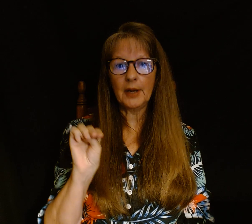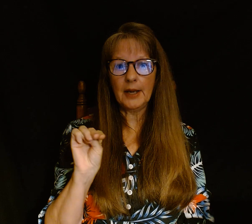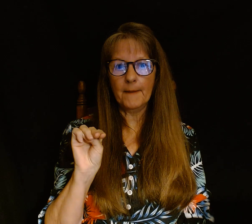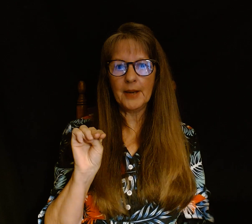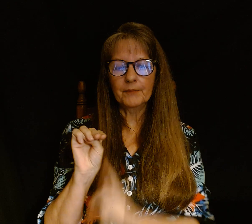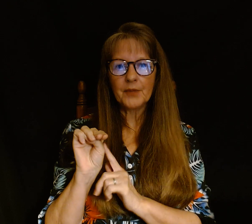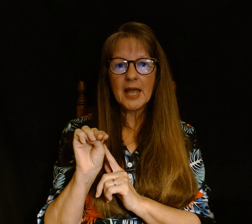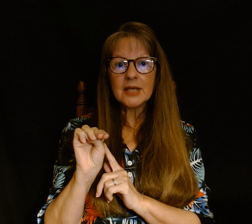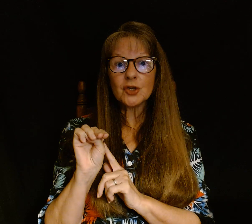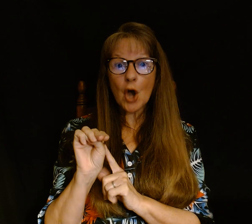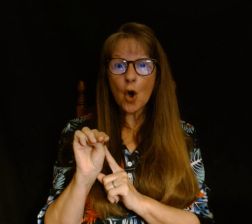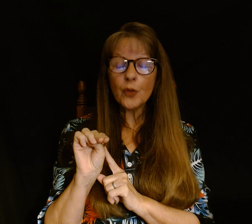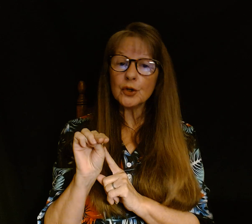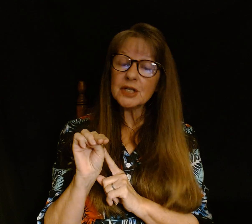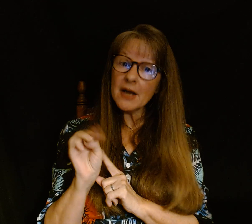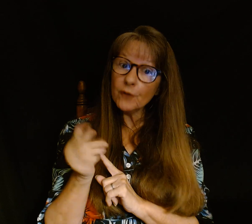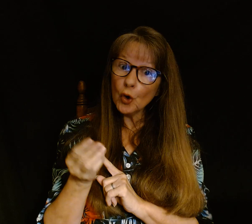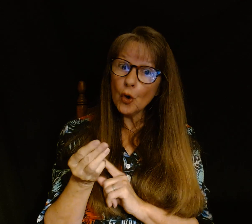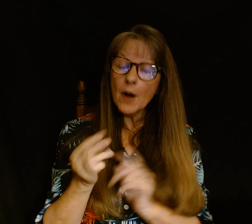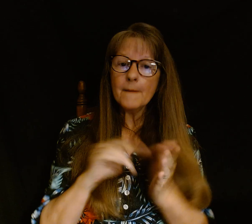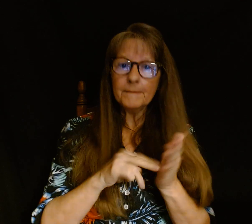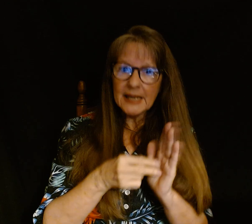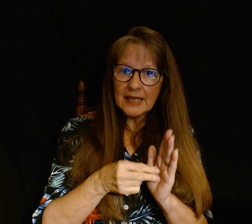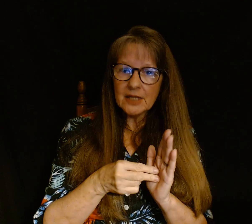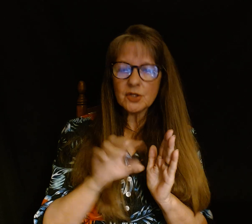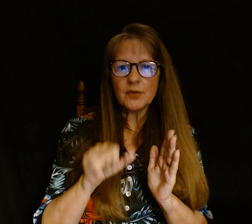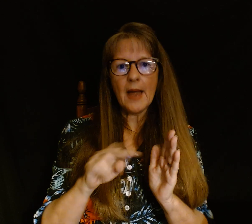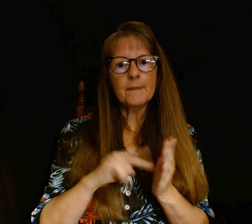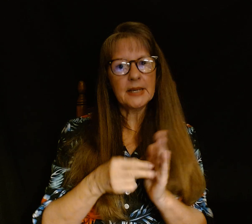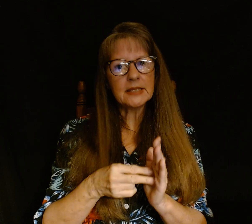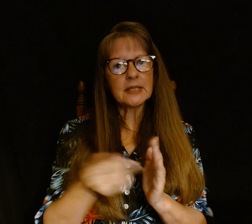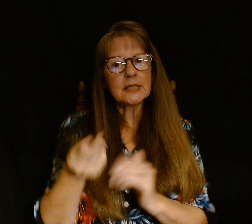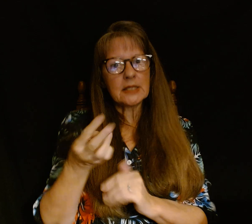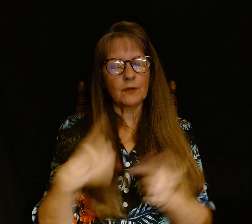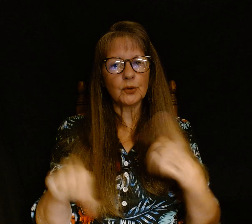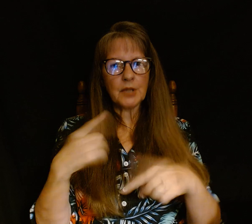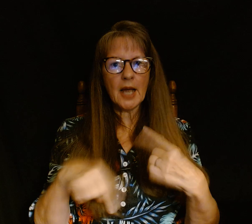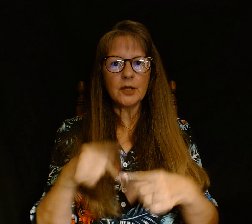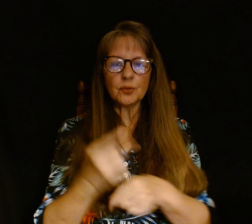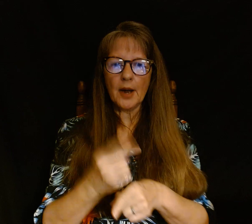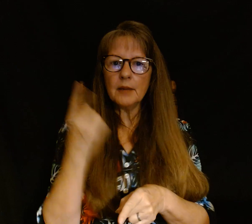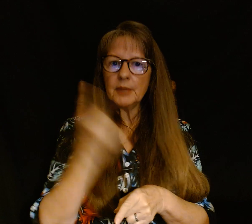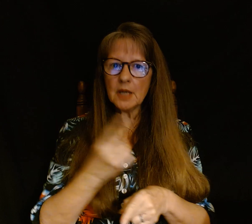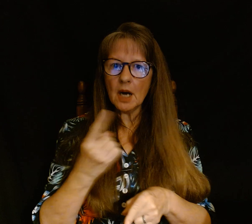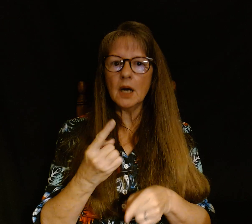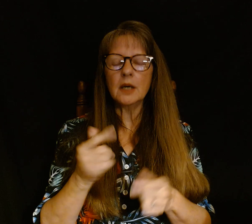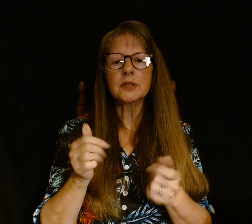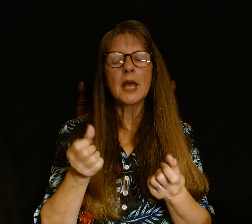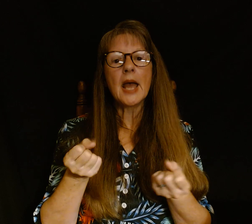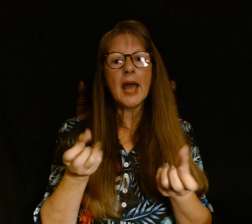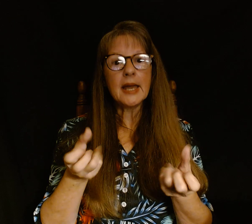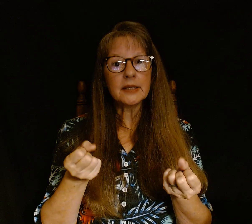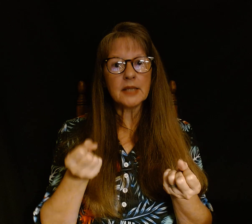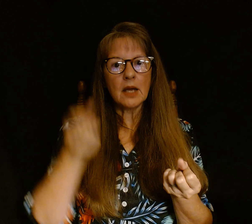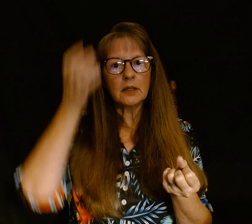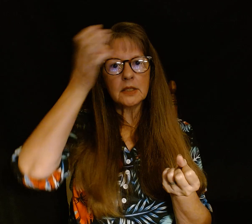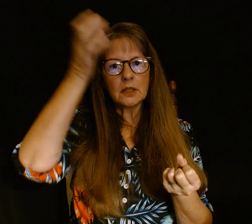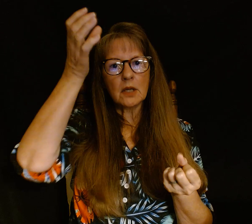Term. So there's several meanings, so that means it's several signs, right? Because ASL is a